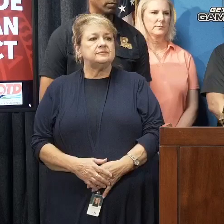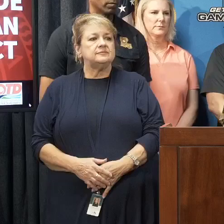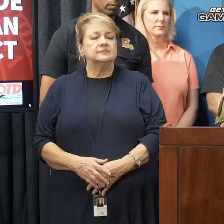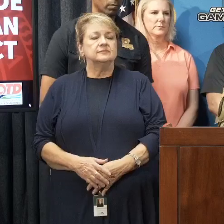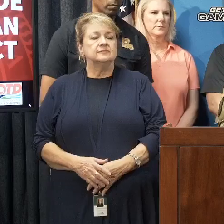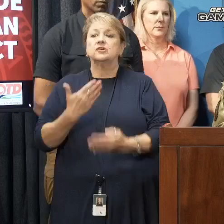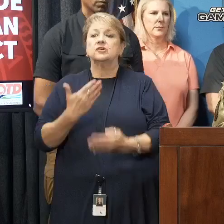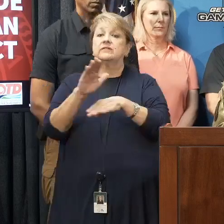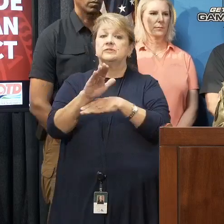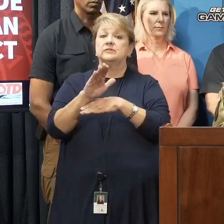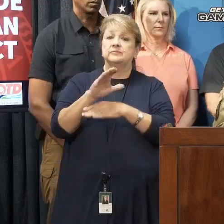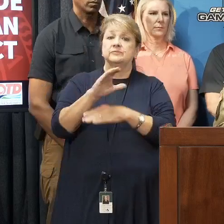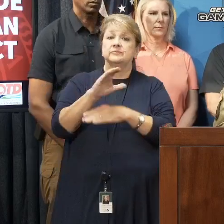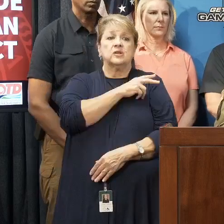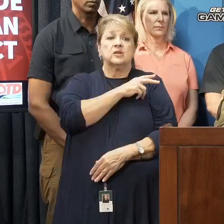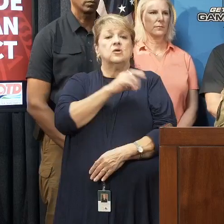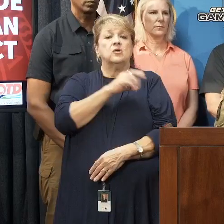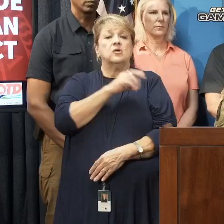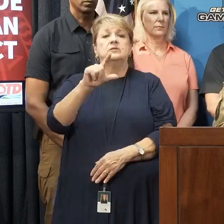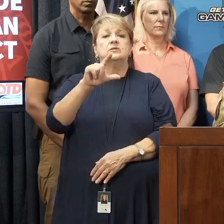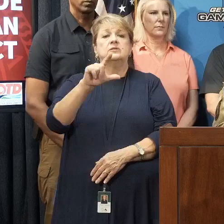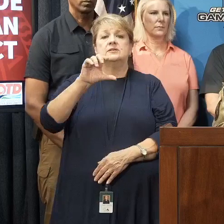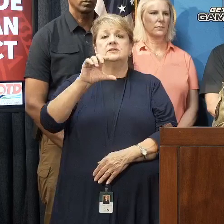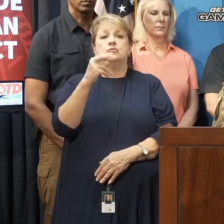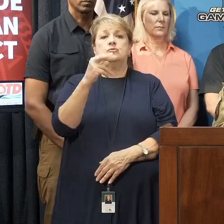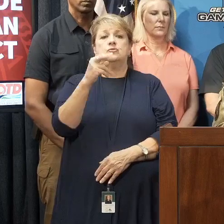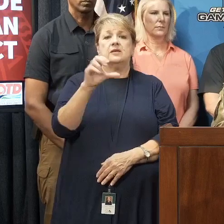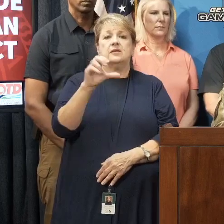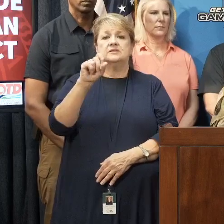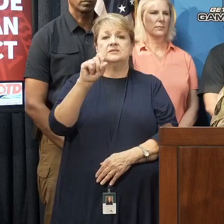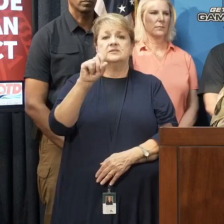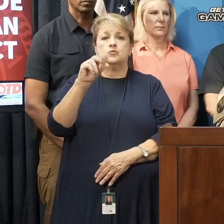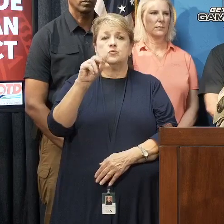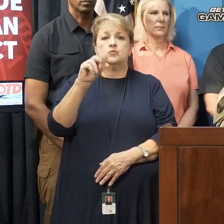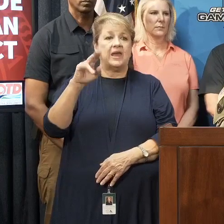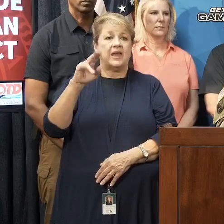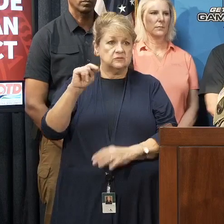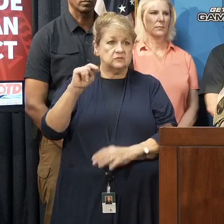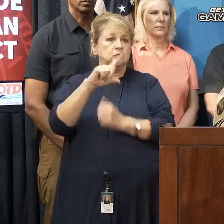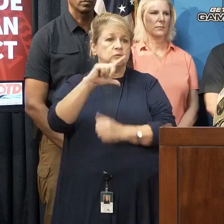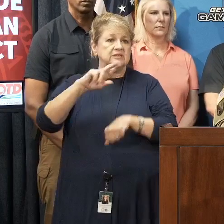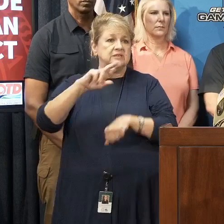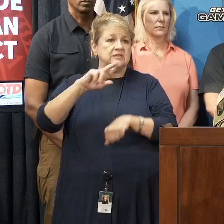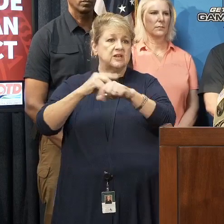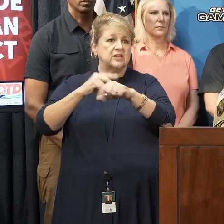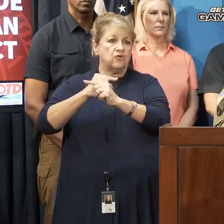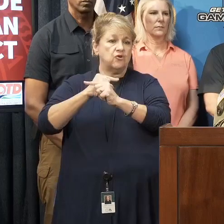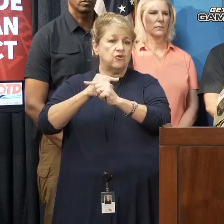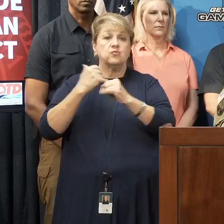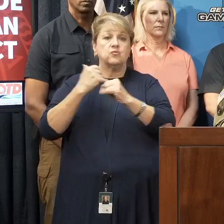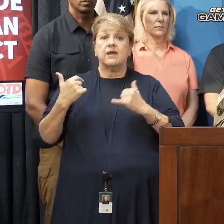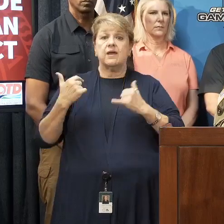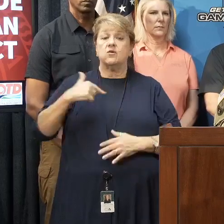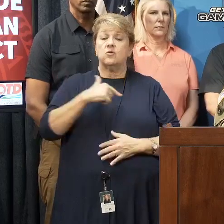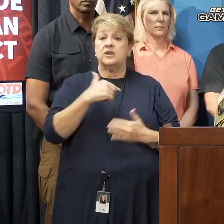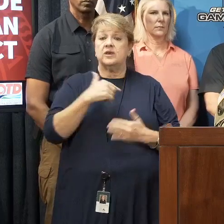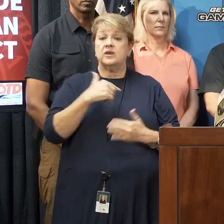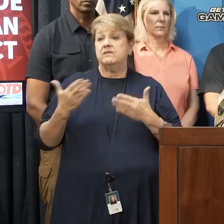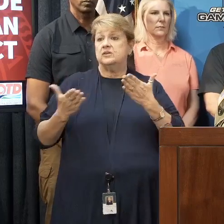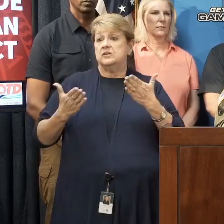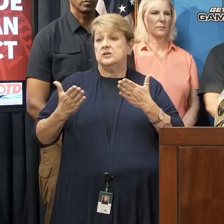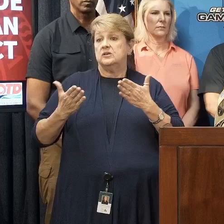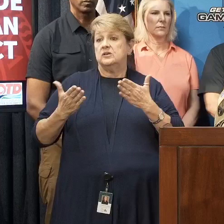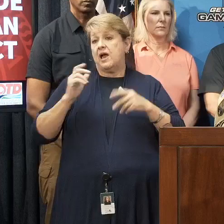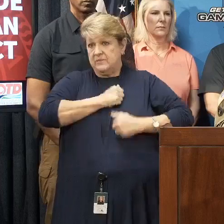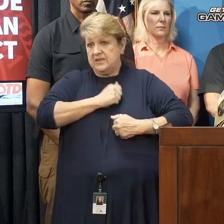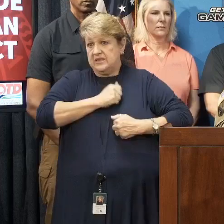Good afternoon. Colonel Greg St. Romain with the Louisiana National Guard. Louisiana National Guard currently has service members in